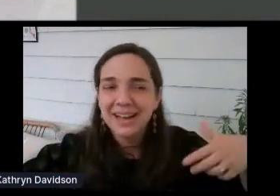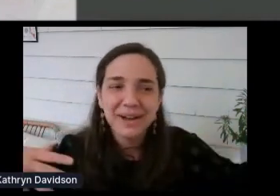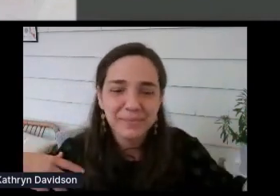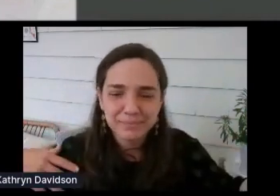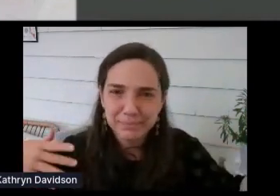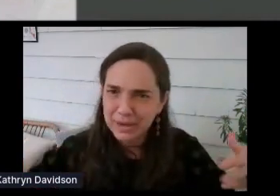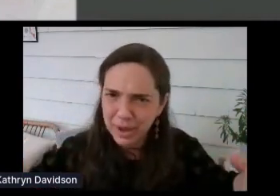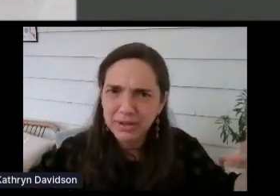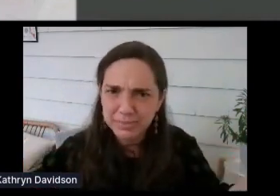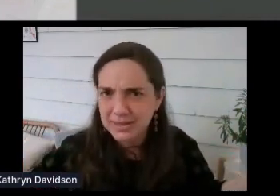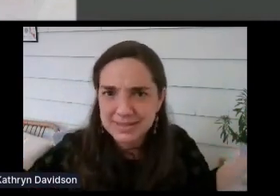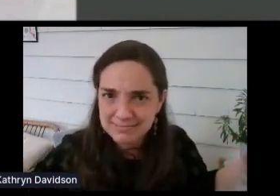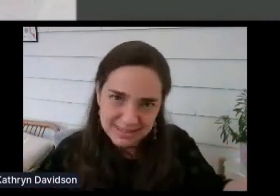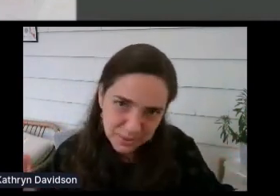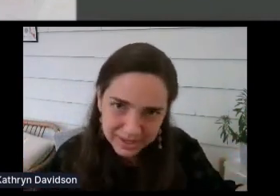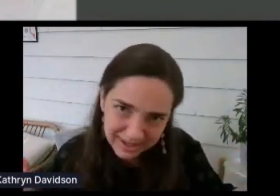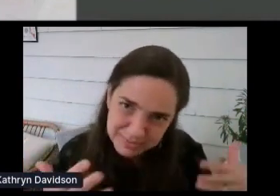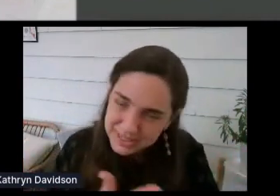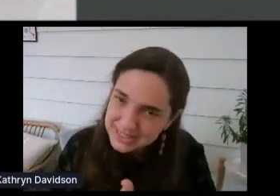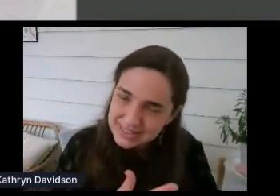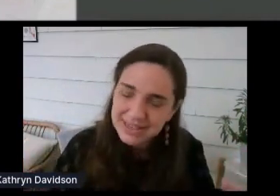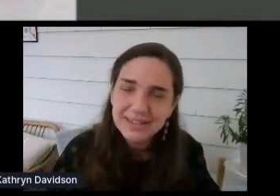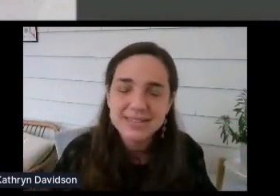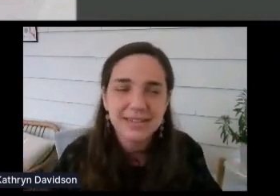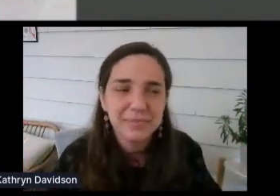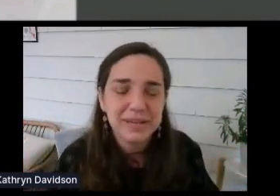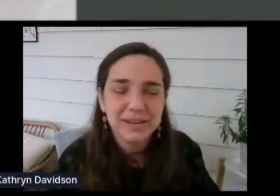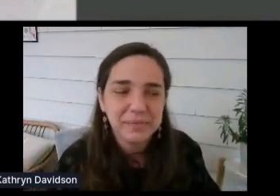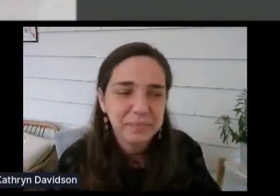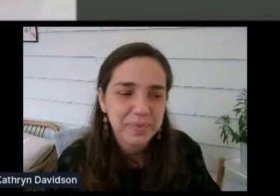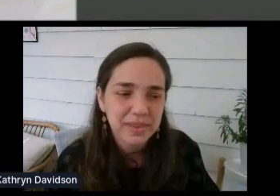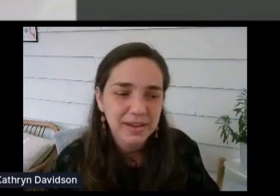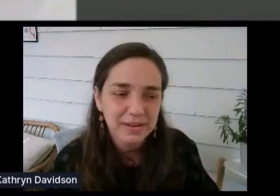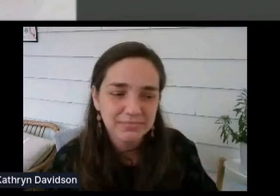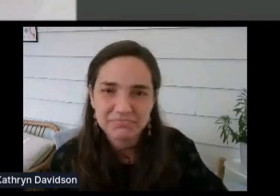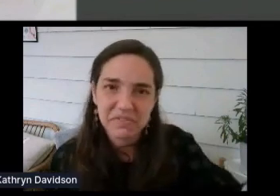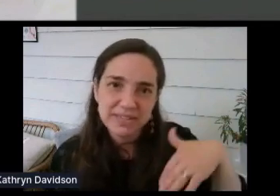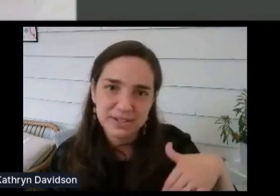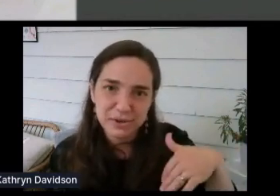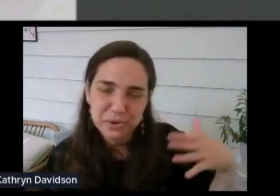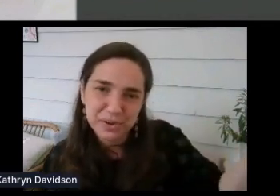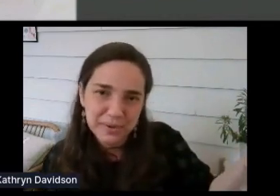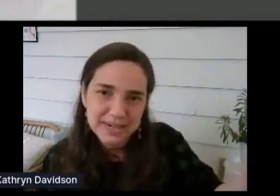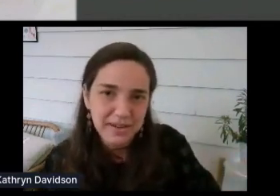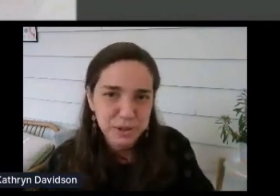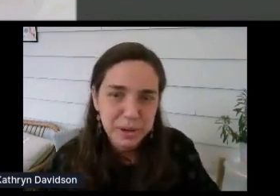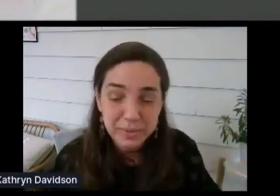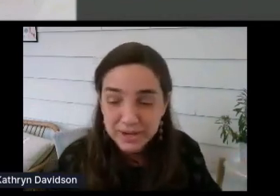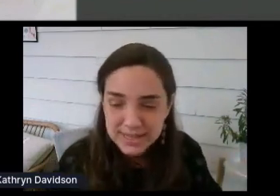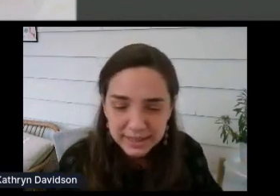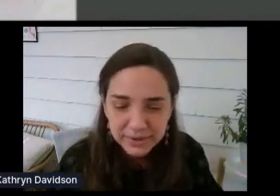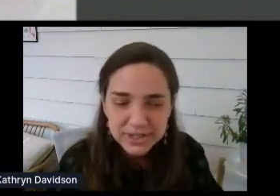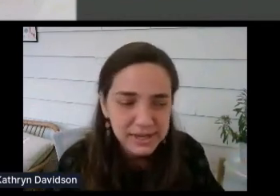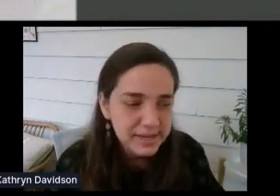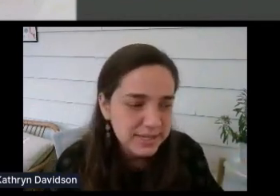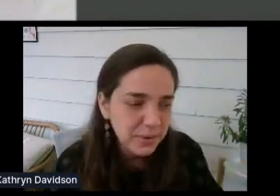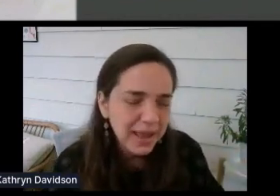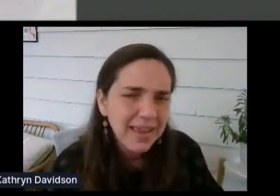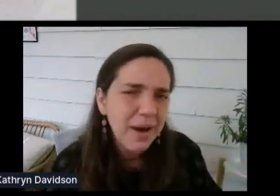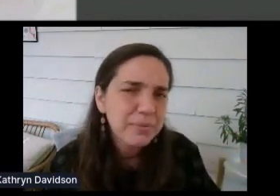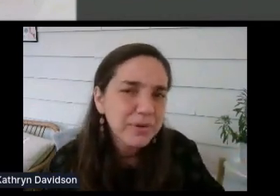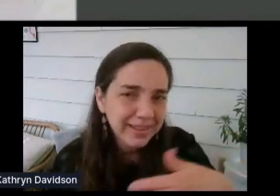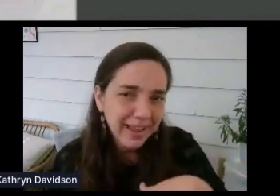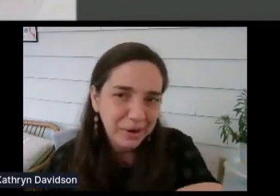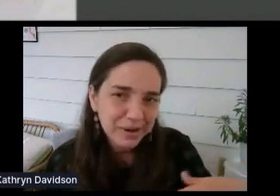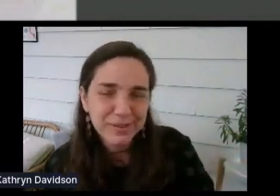paid well, because it's quite an expertise skill to be a give us, you know, your linguistic knowledge about American Sign Language.